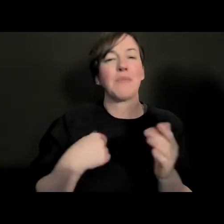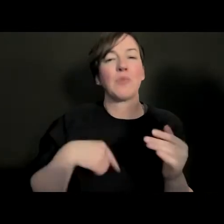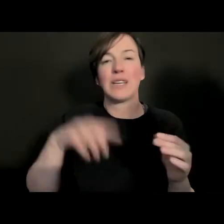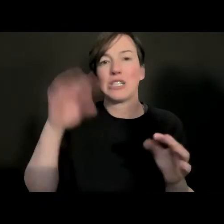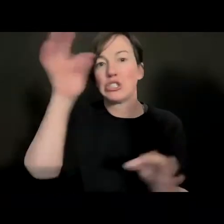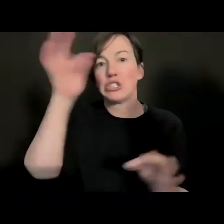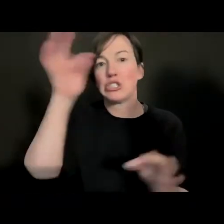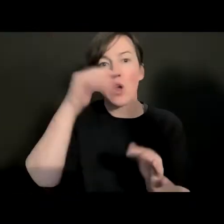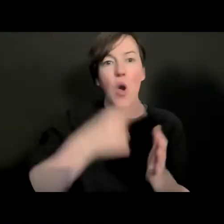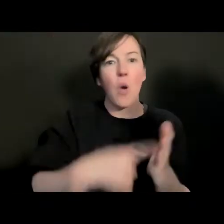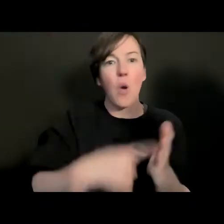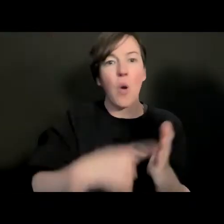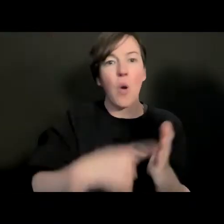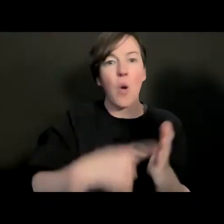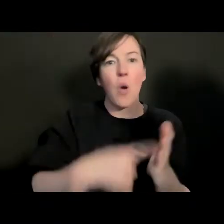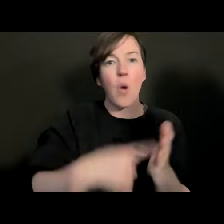know.